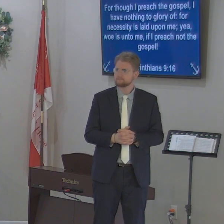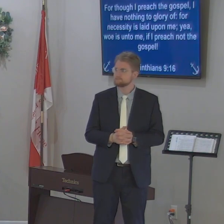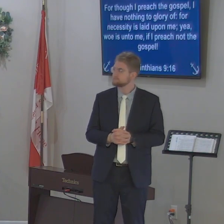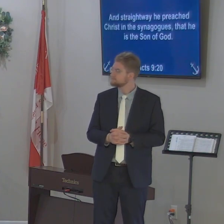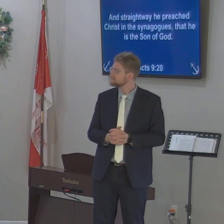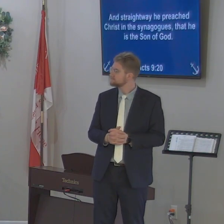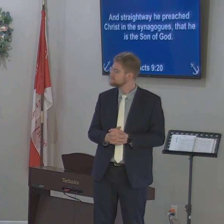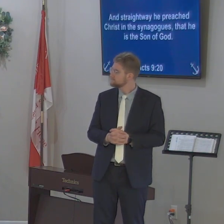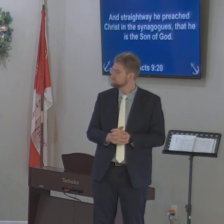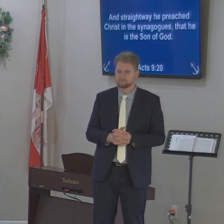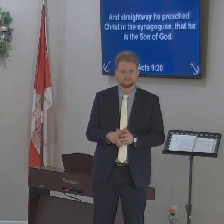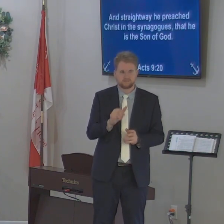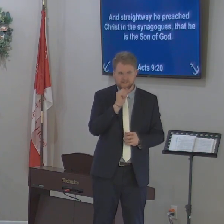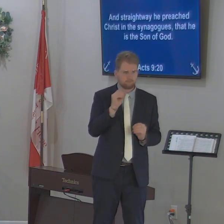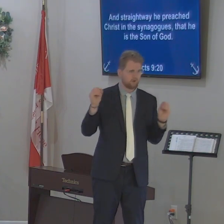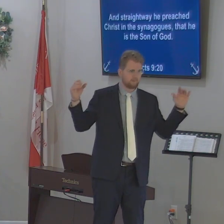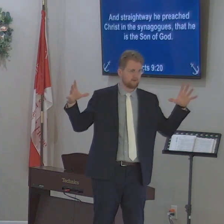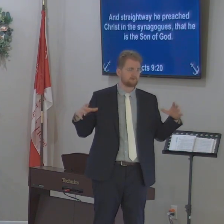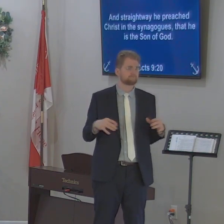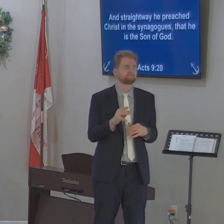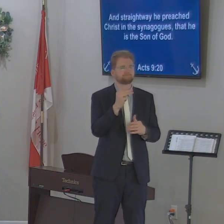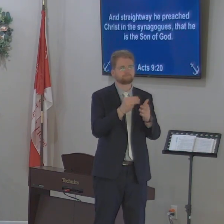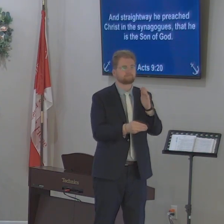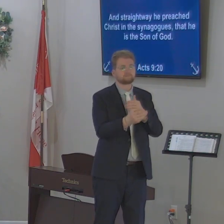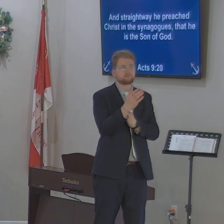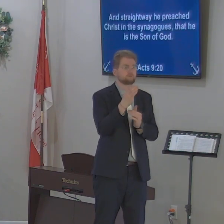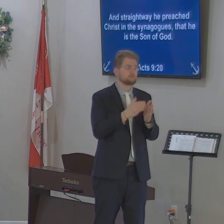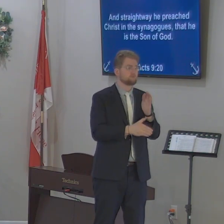I didn't. Matthew chapter 11.